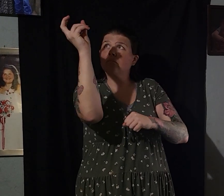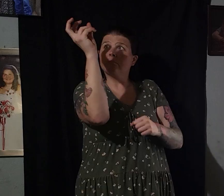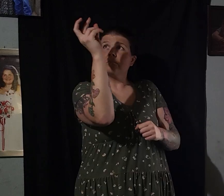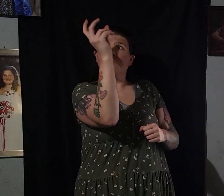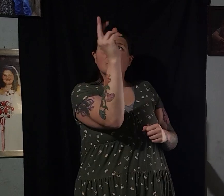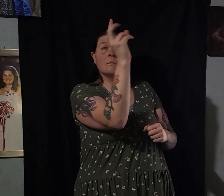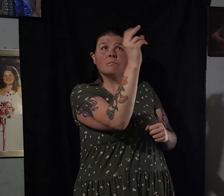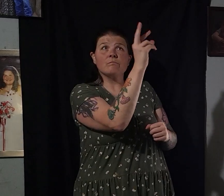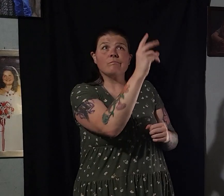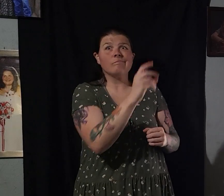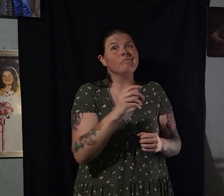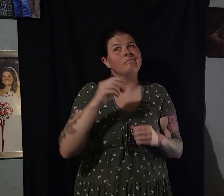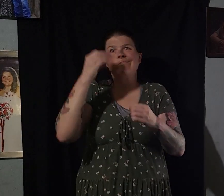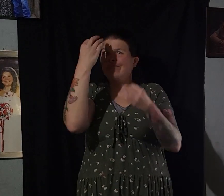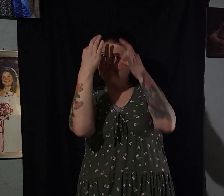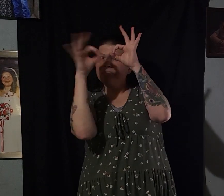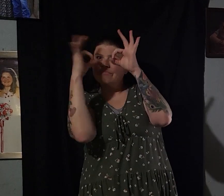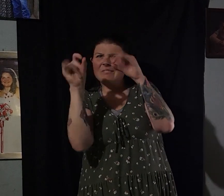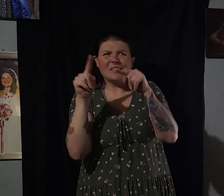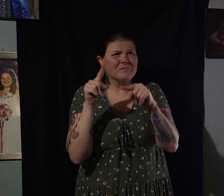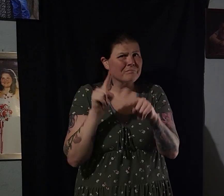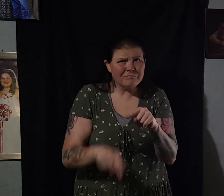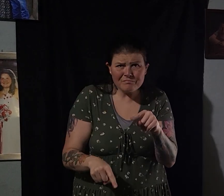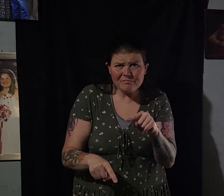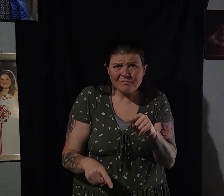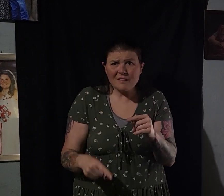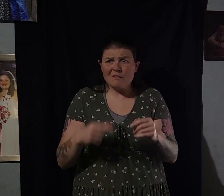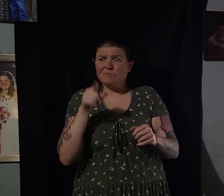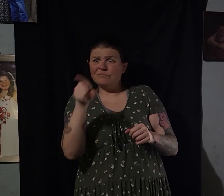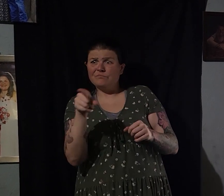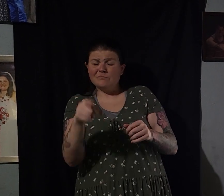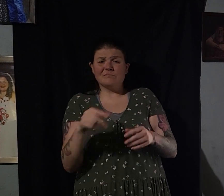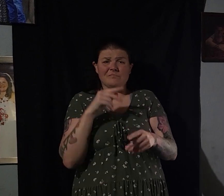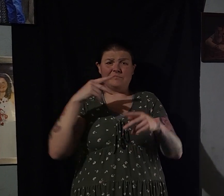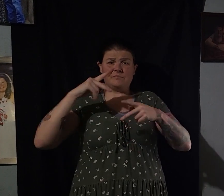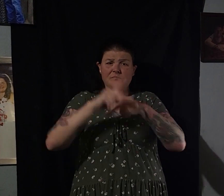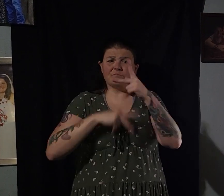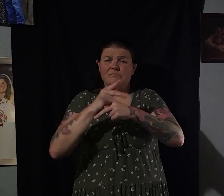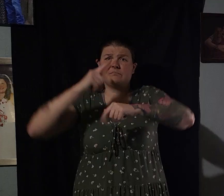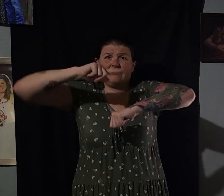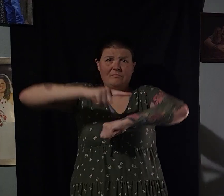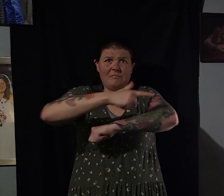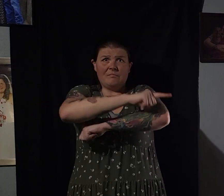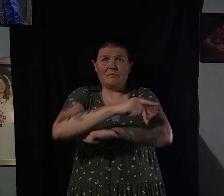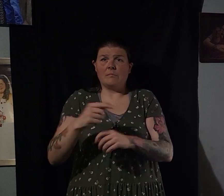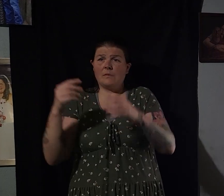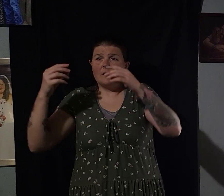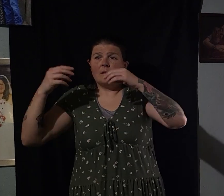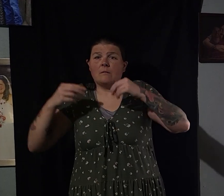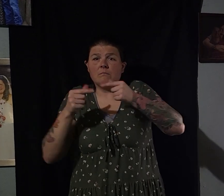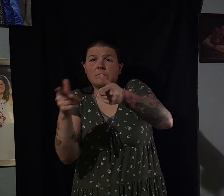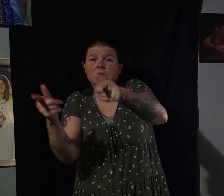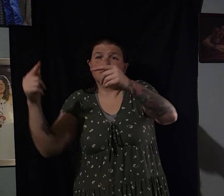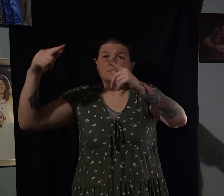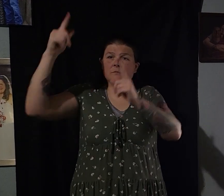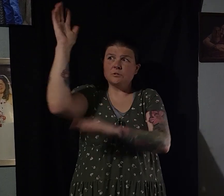ceiling. Chameleons can't. There's even a lizard that glides from tree to tree. A